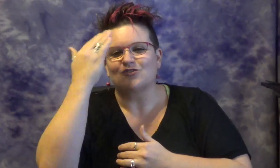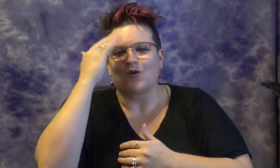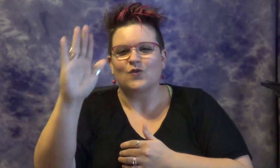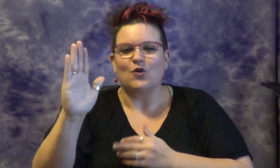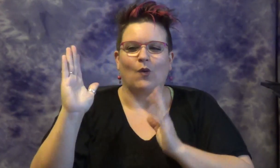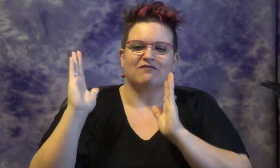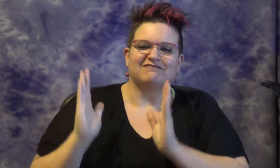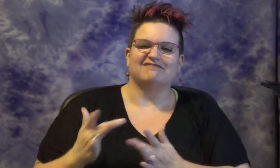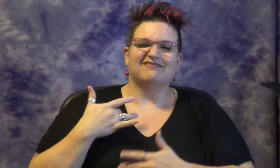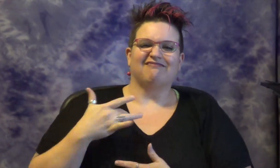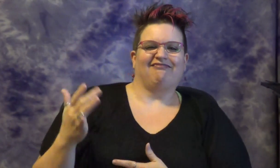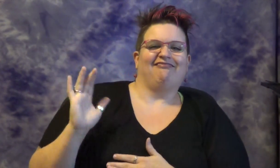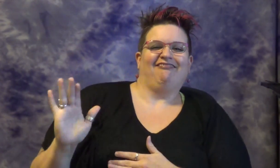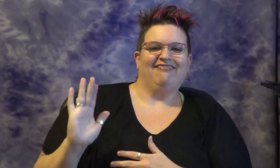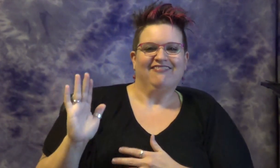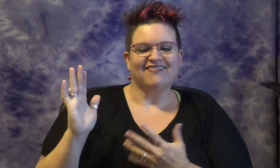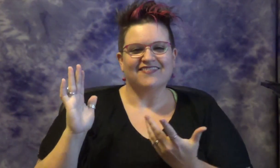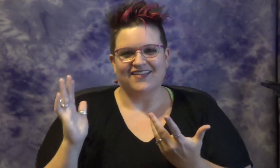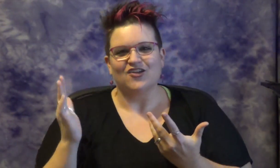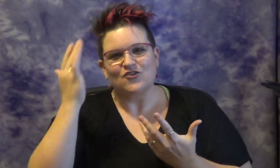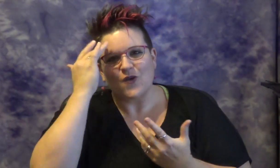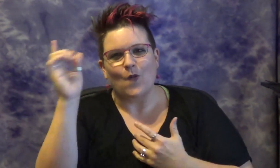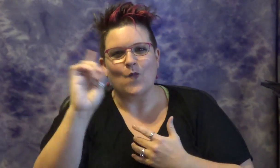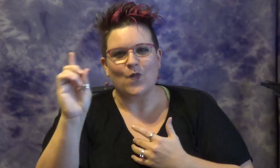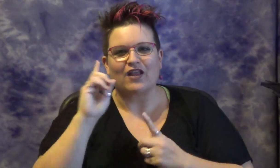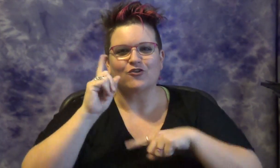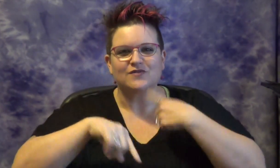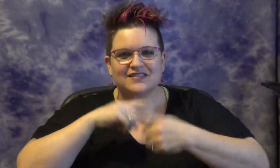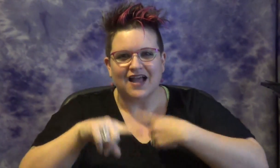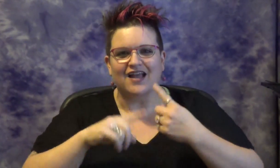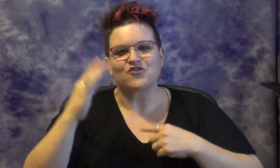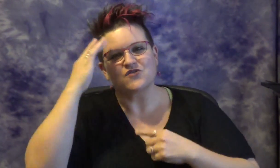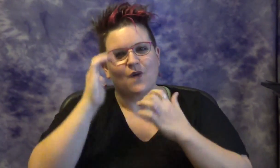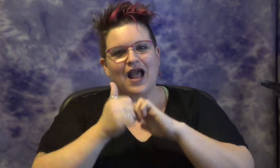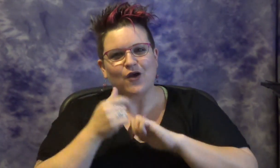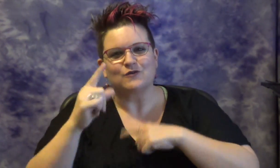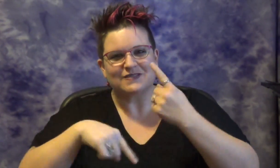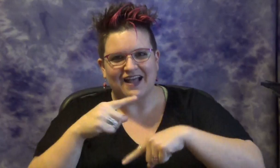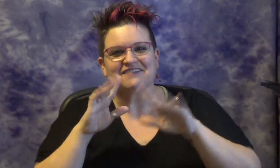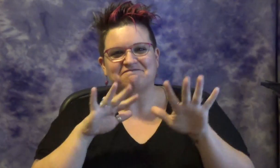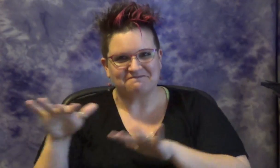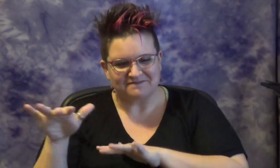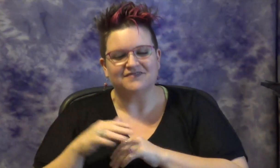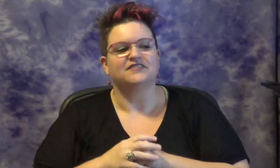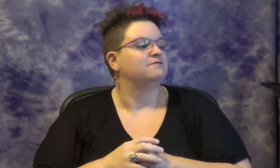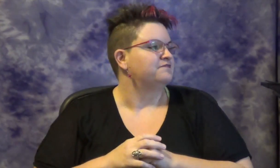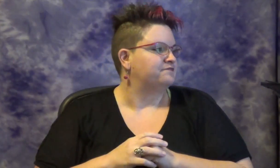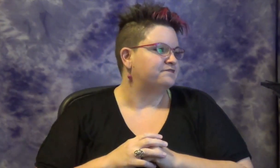know your style and your background, and they'll know just kind of the person you are from where you went to school.